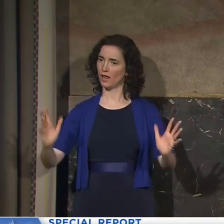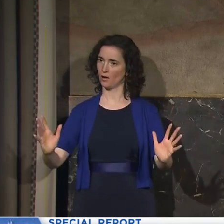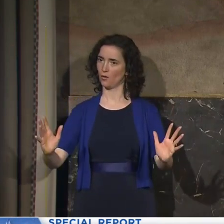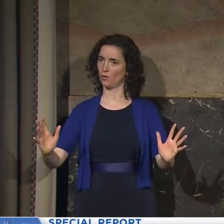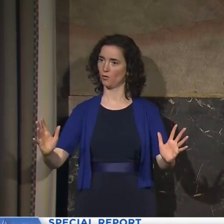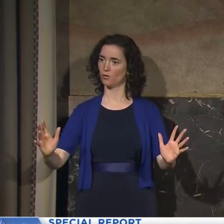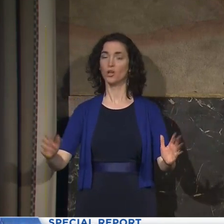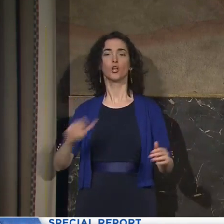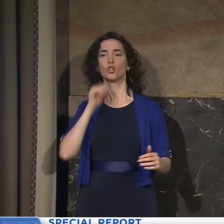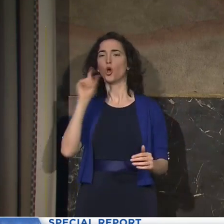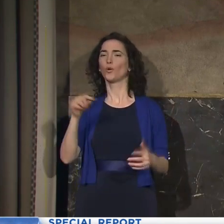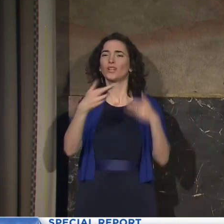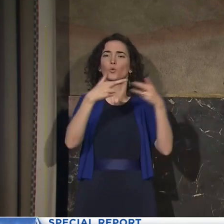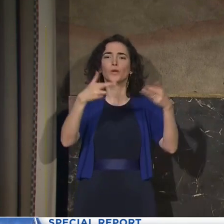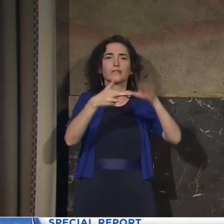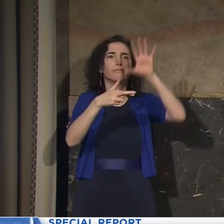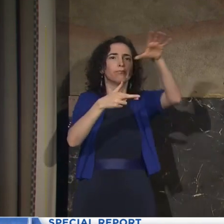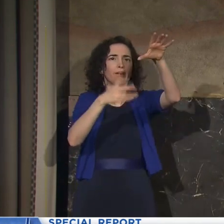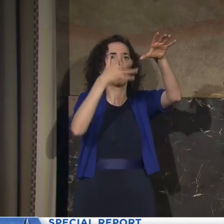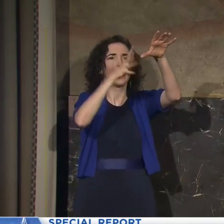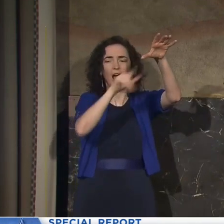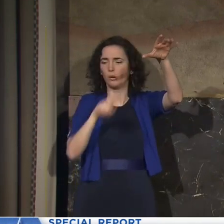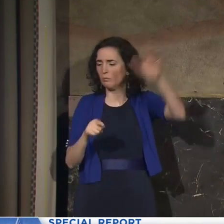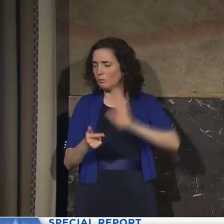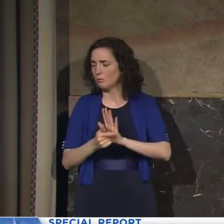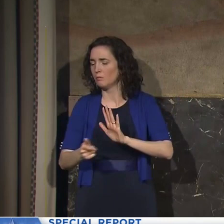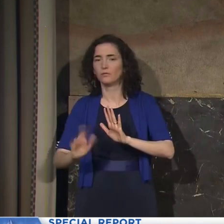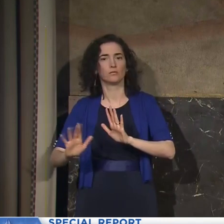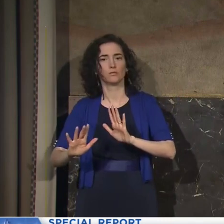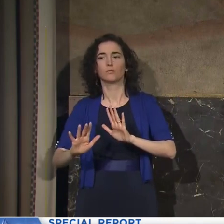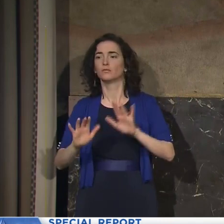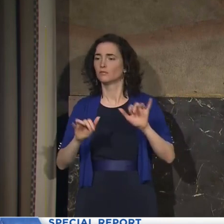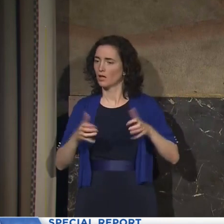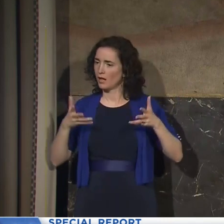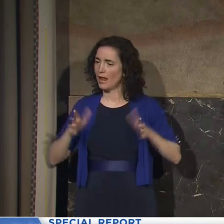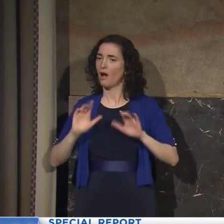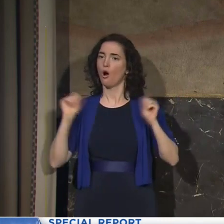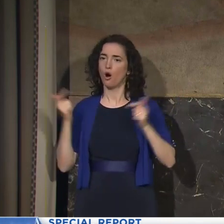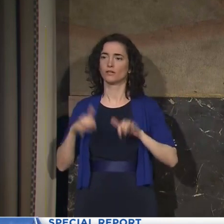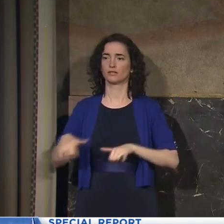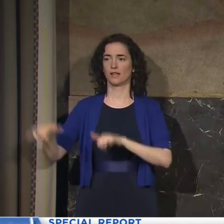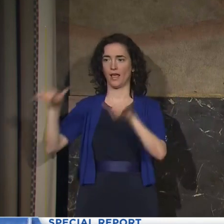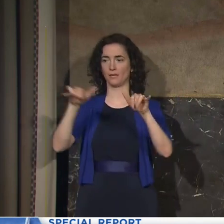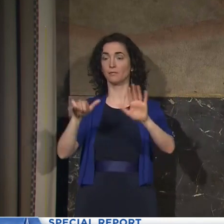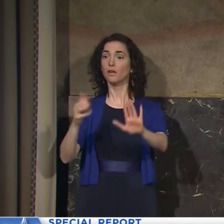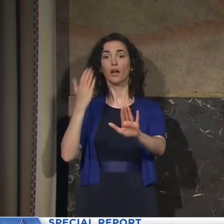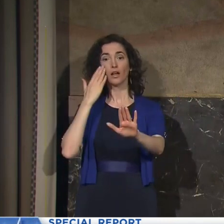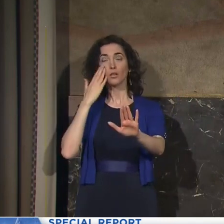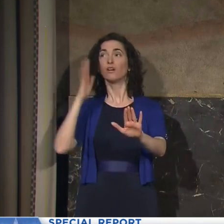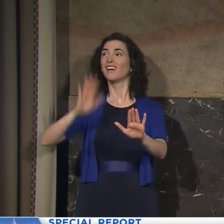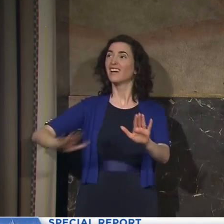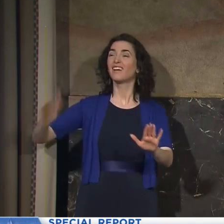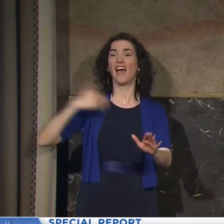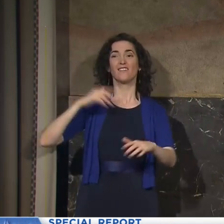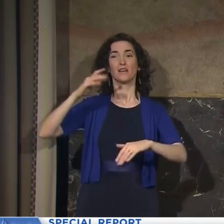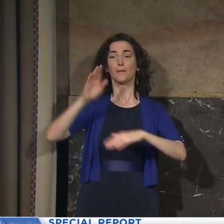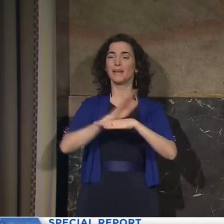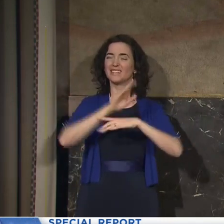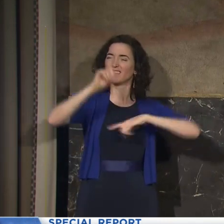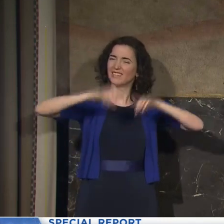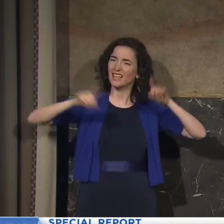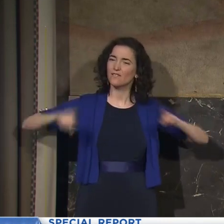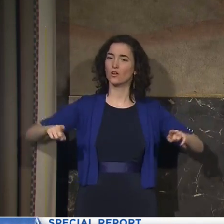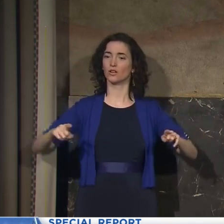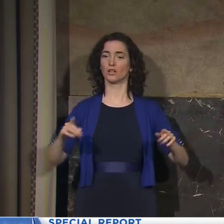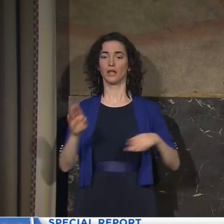on a regional basis. I know that there are a lot of different business uses and building types out there, and